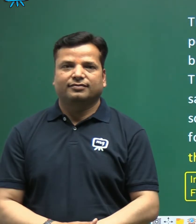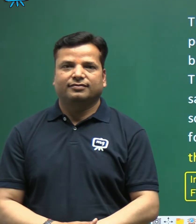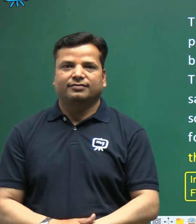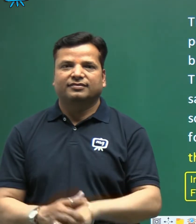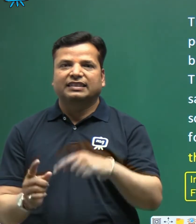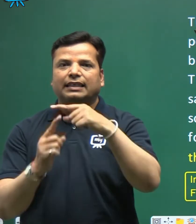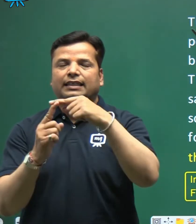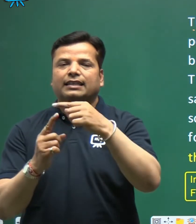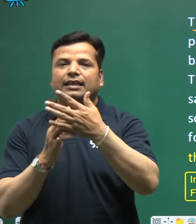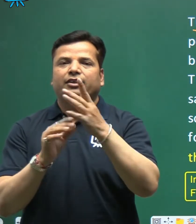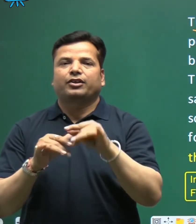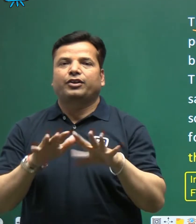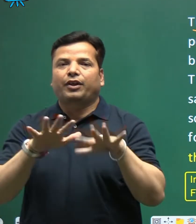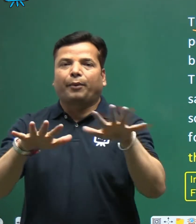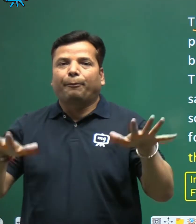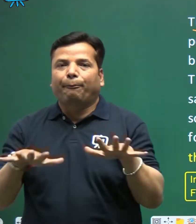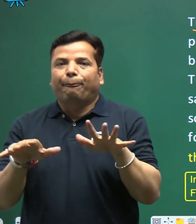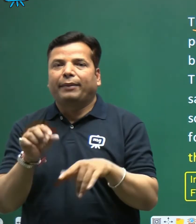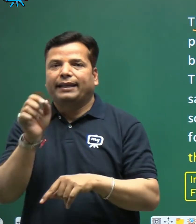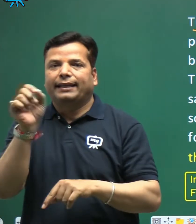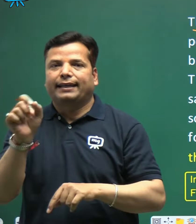The playwright